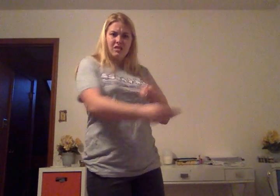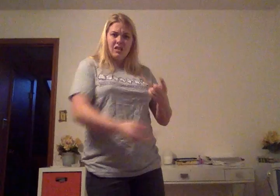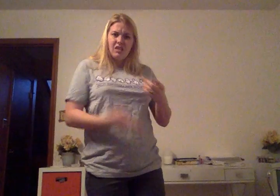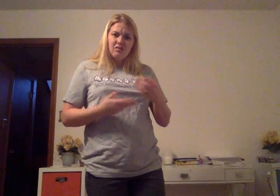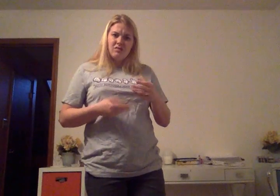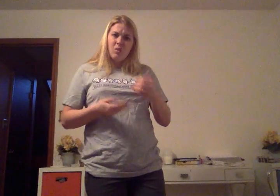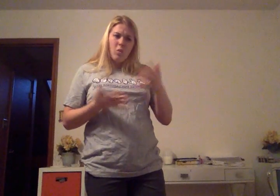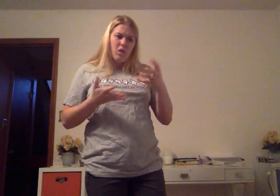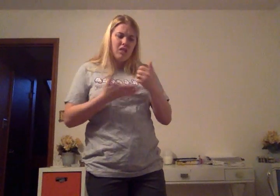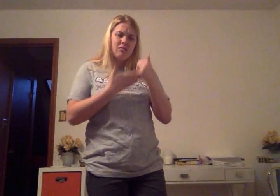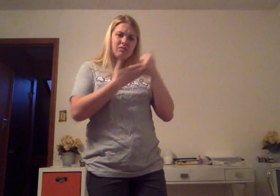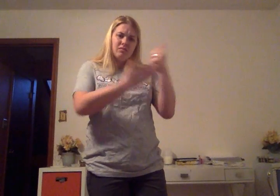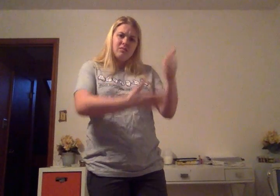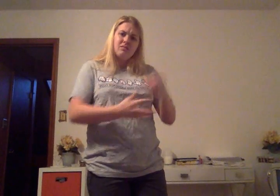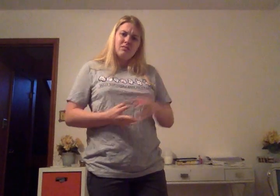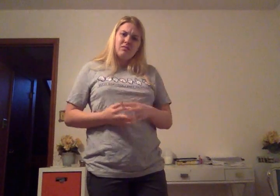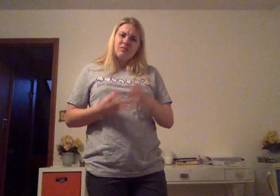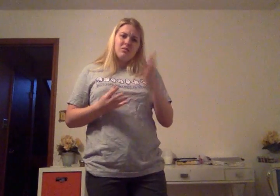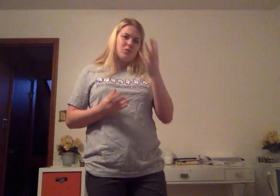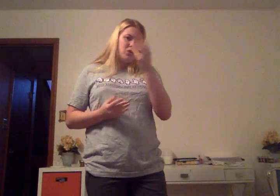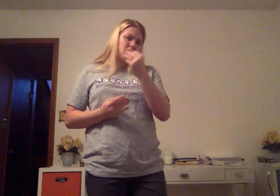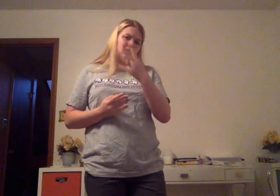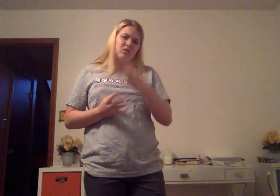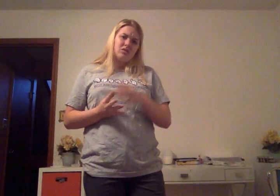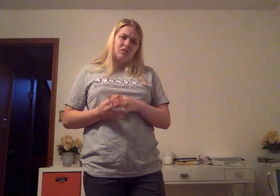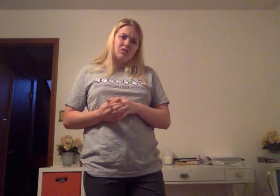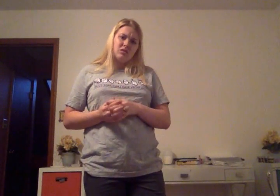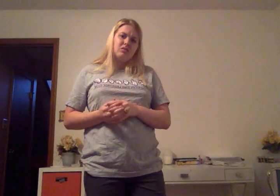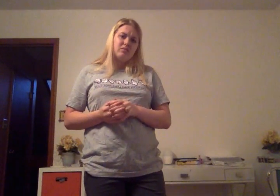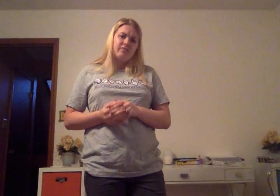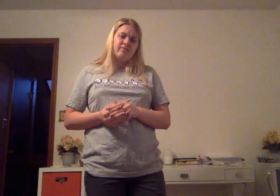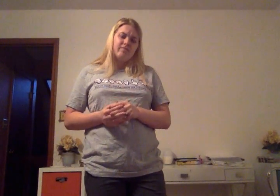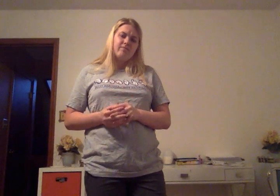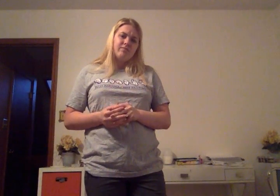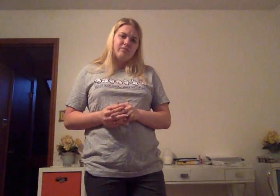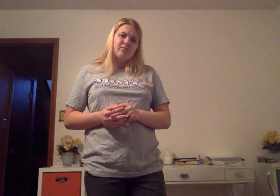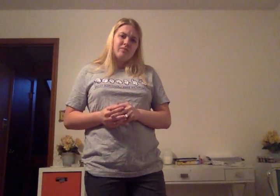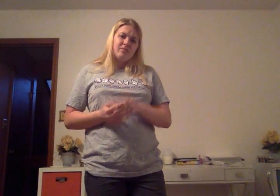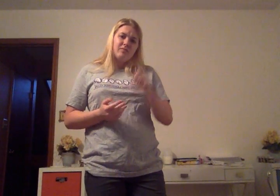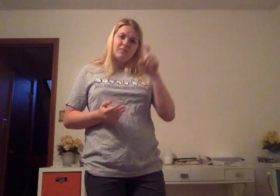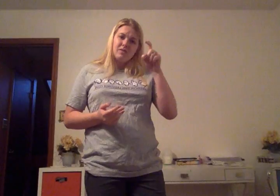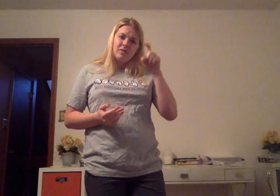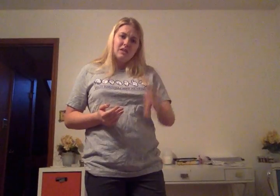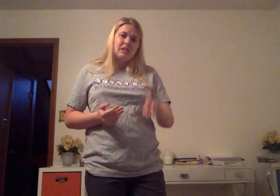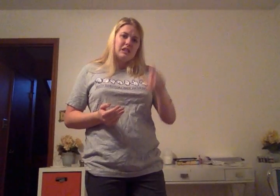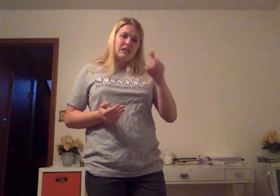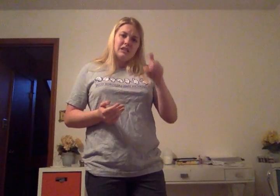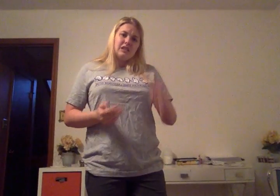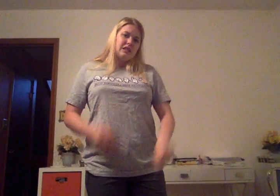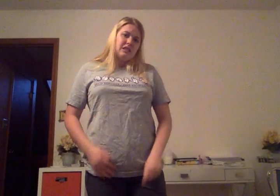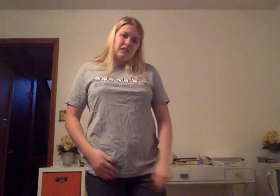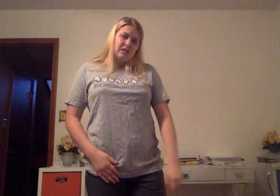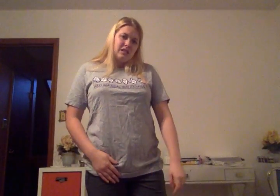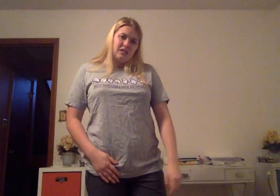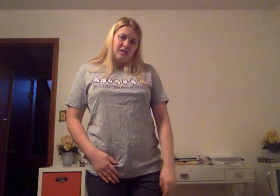want to help somebody, and that's so beautiful and rare, and people need things. Nobody's aware of half the things